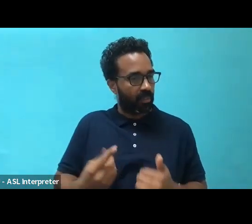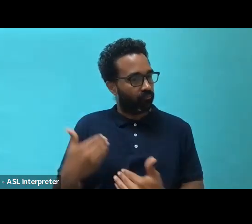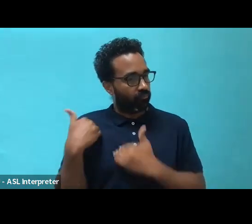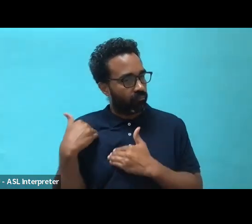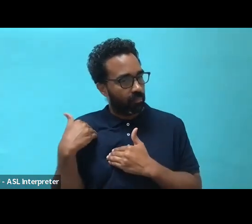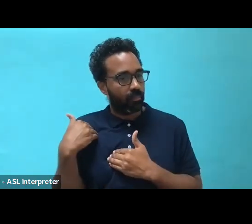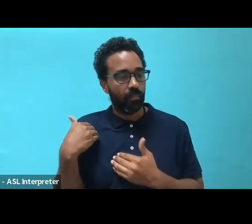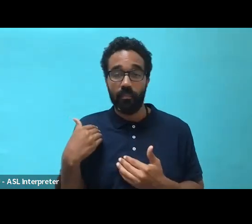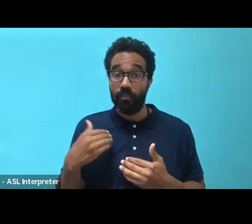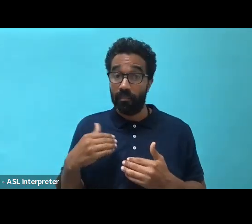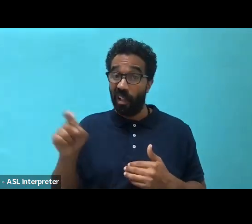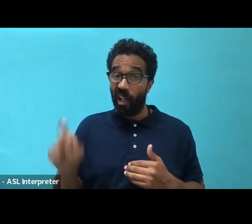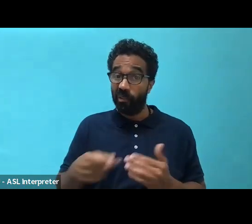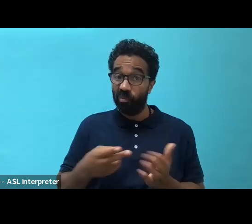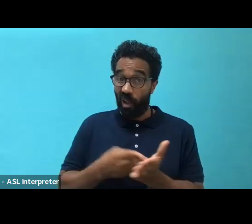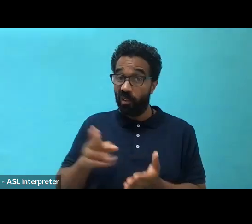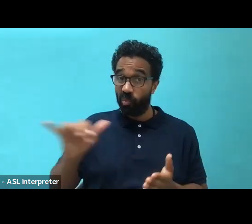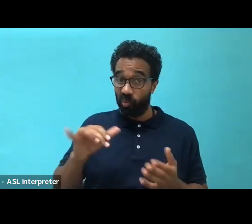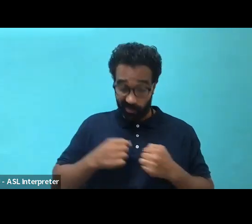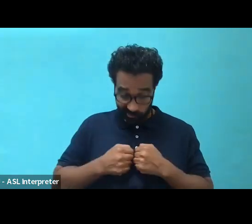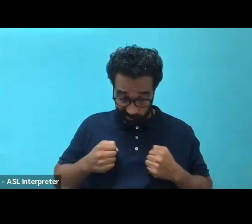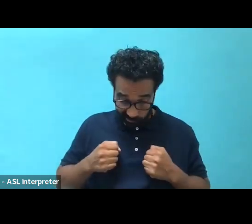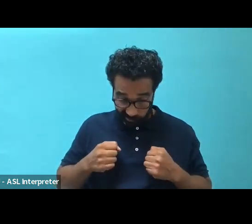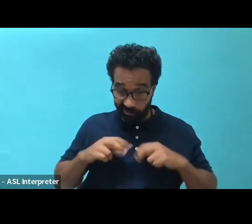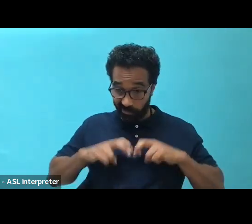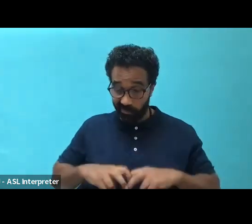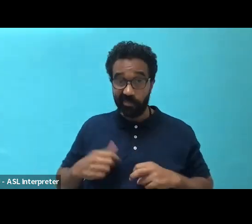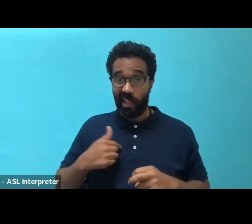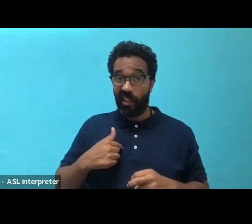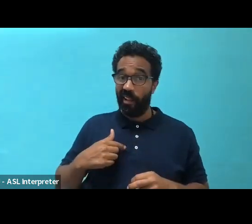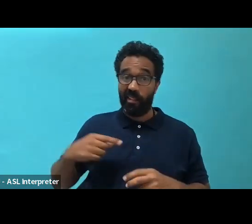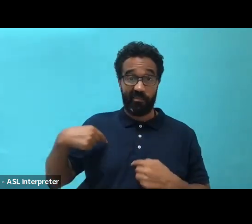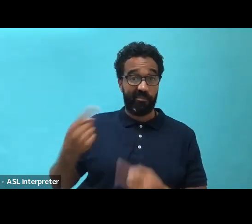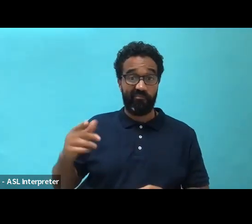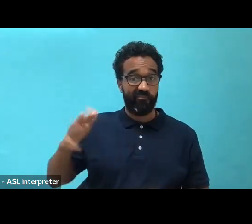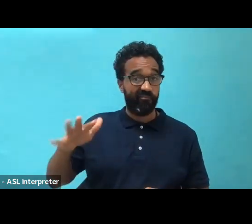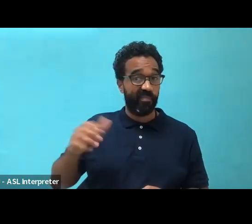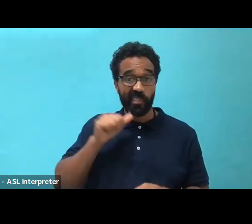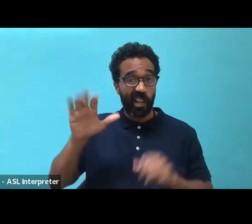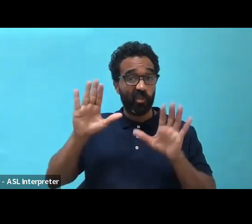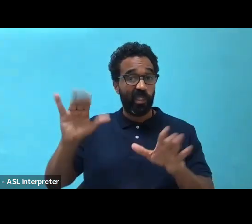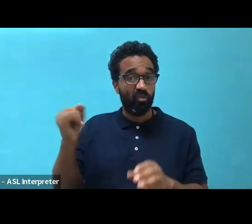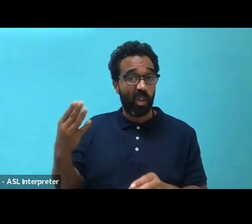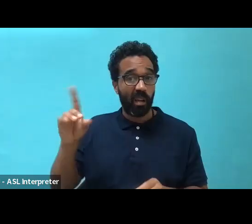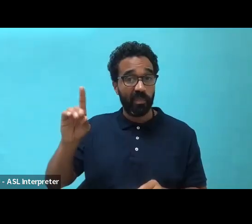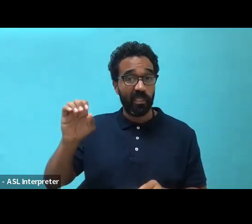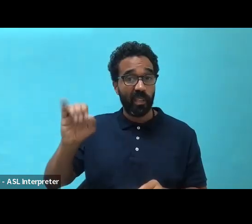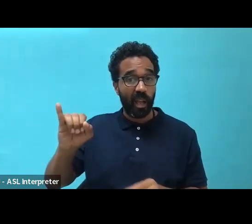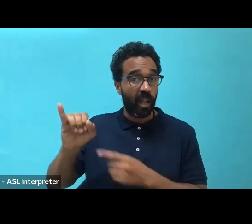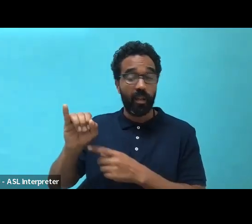haven't done a good job at this, perhaps, or we've been mediocre, or we've done well, but we want to get better. And what